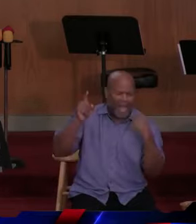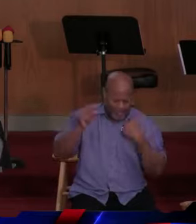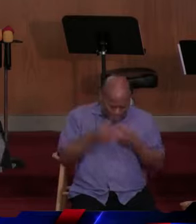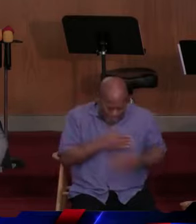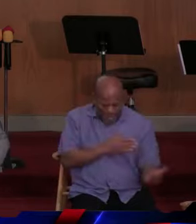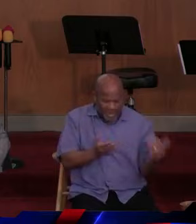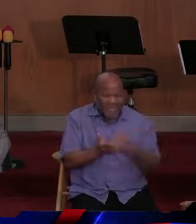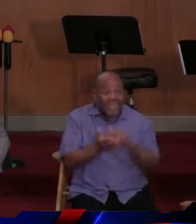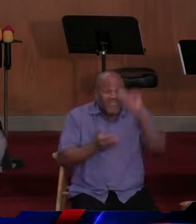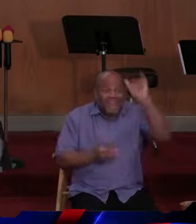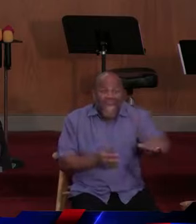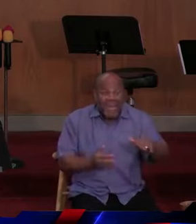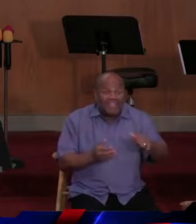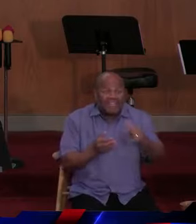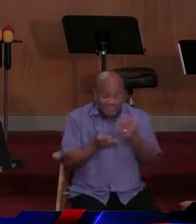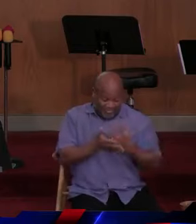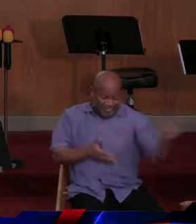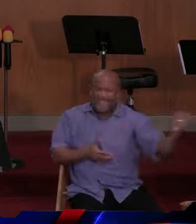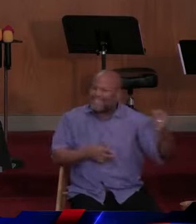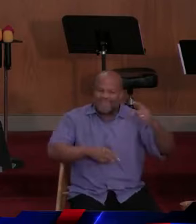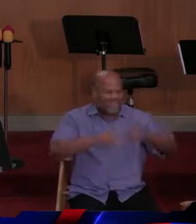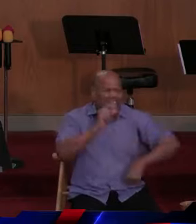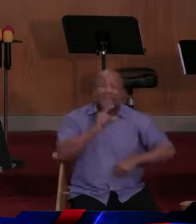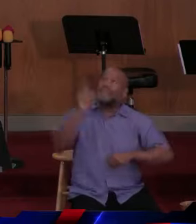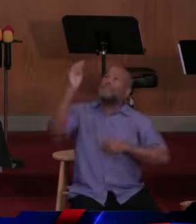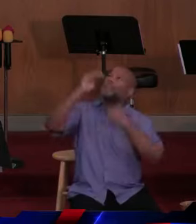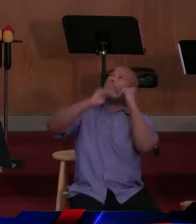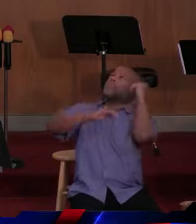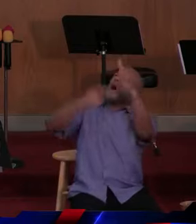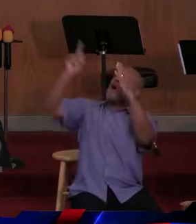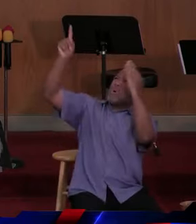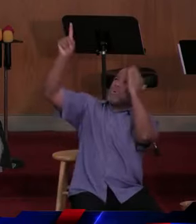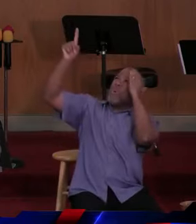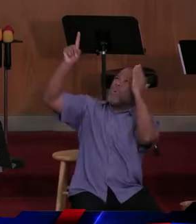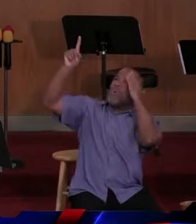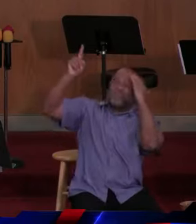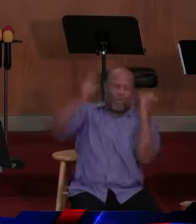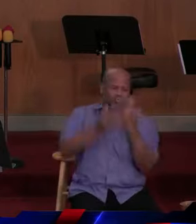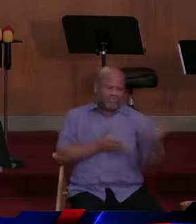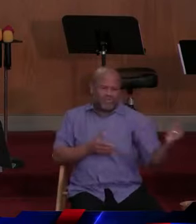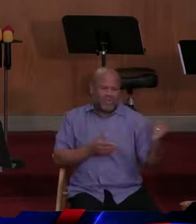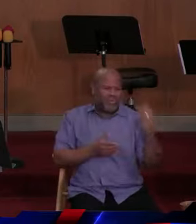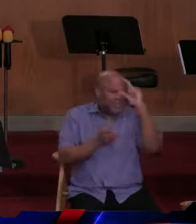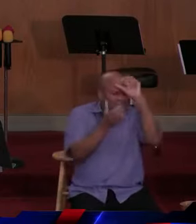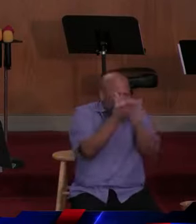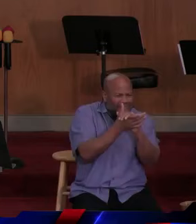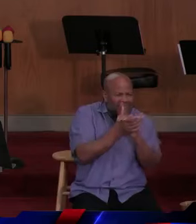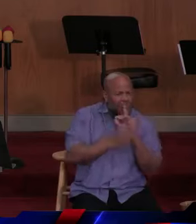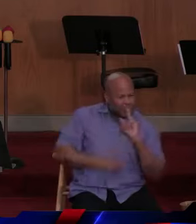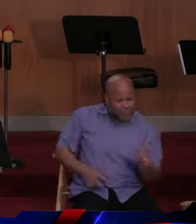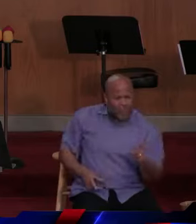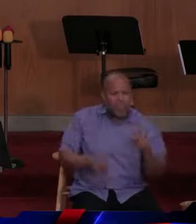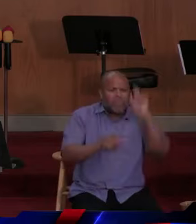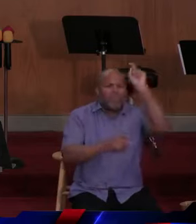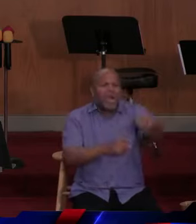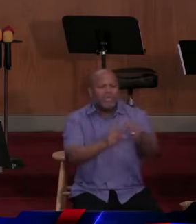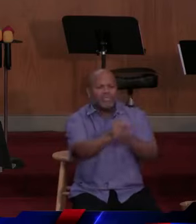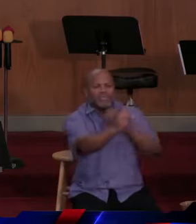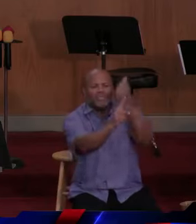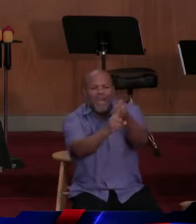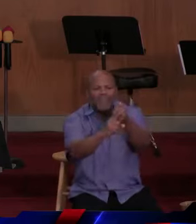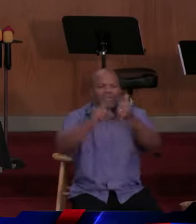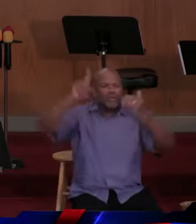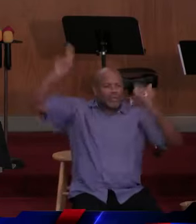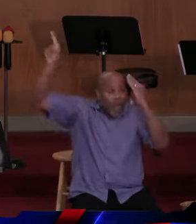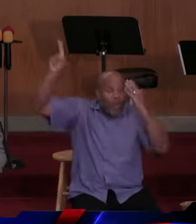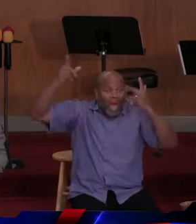You can't take that from me. I know too much about him for anybody to make me die. You got to know him. And when